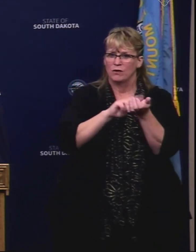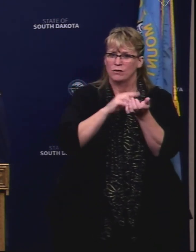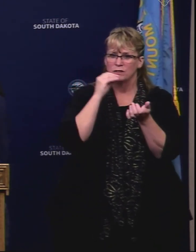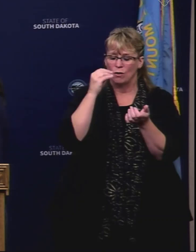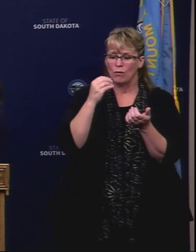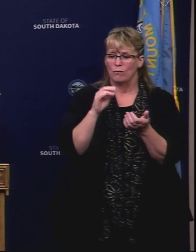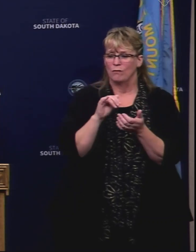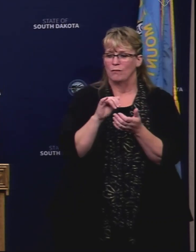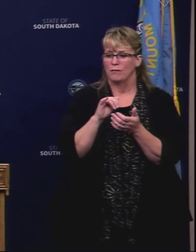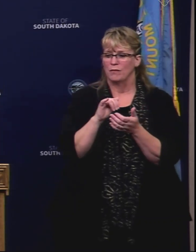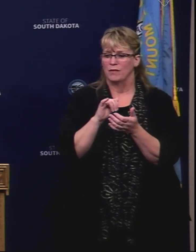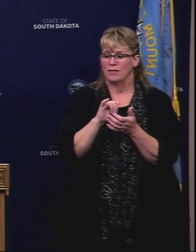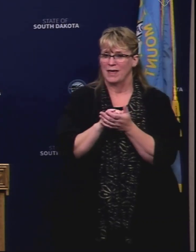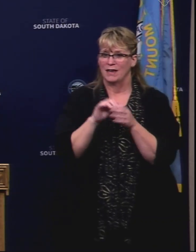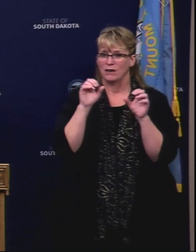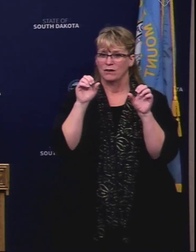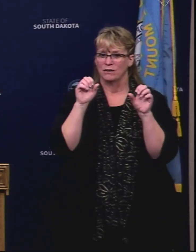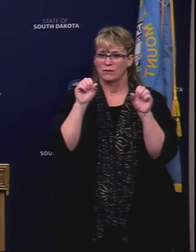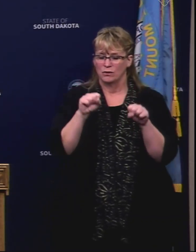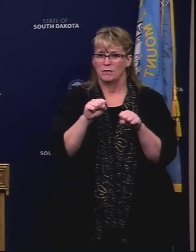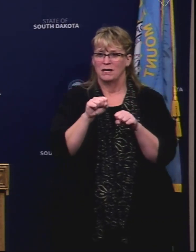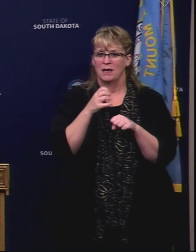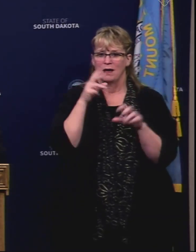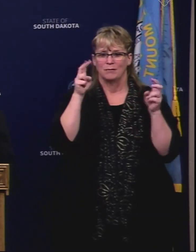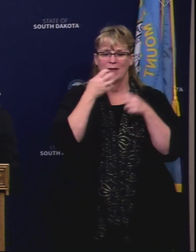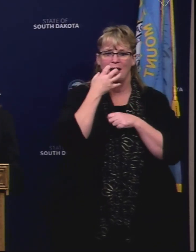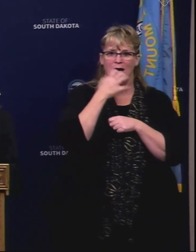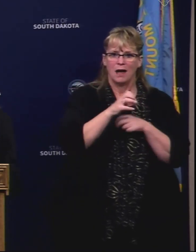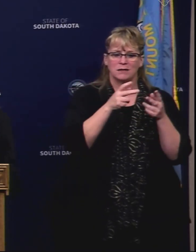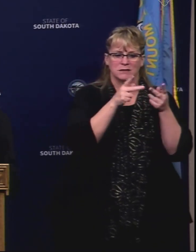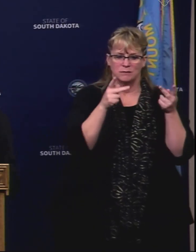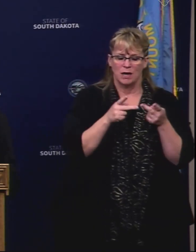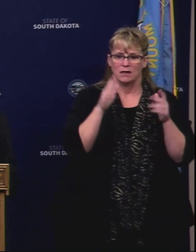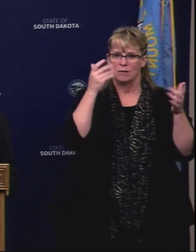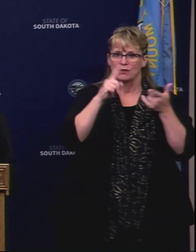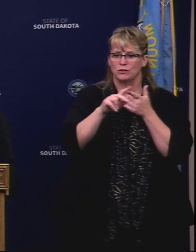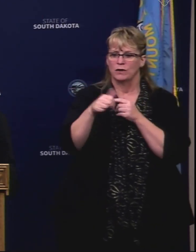be potential hotspots across the state when you look at other states.